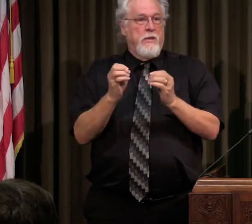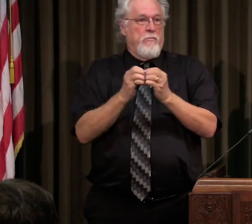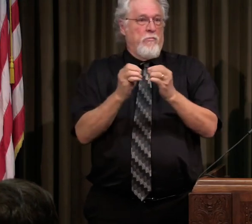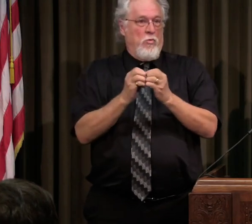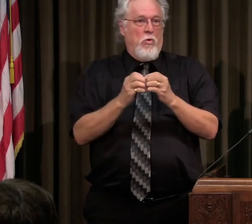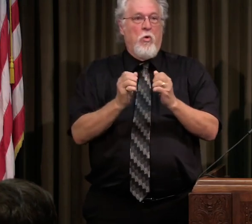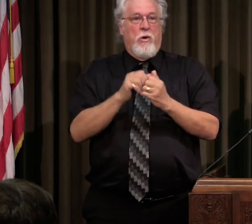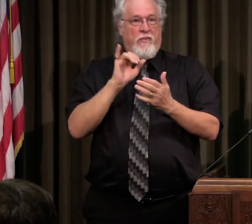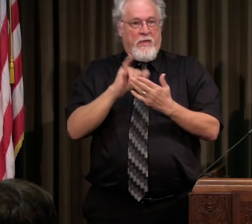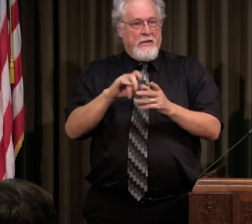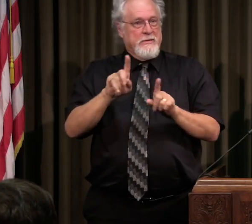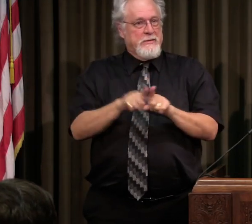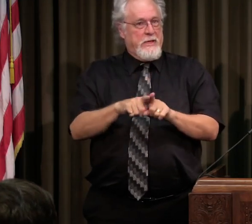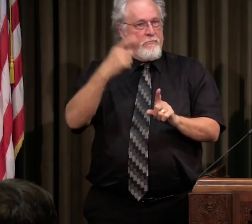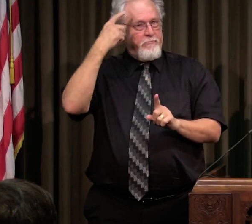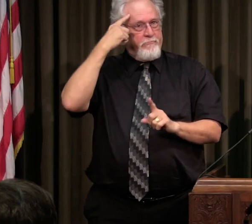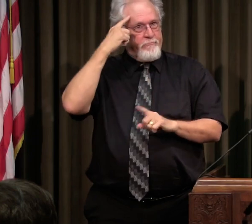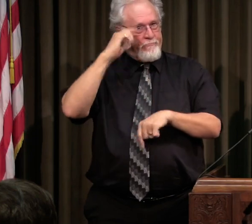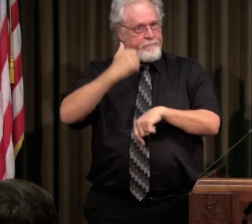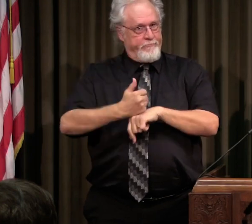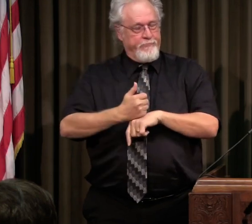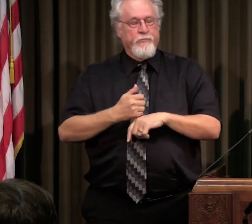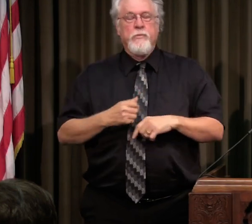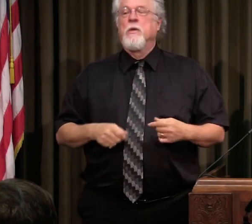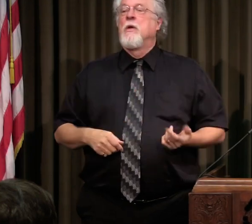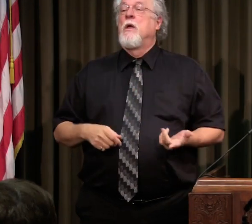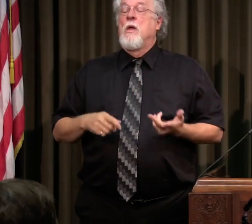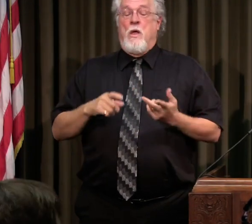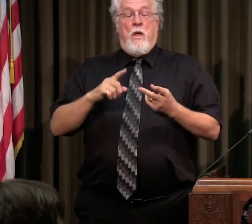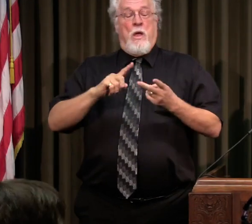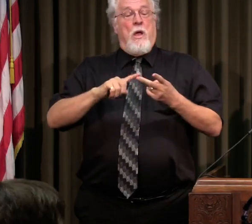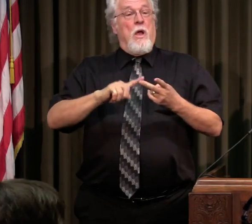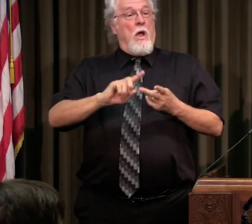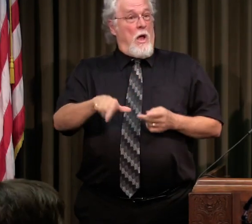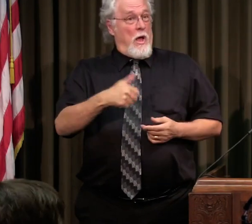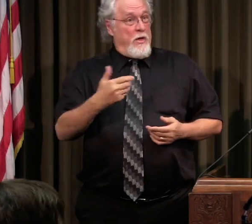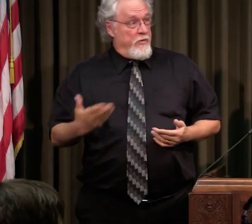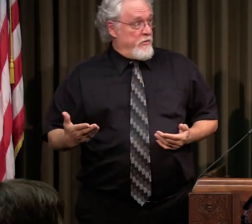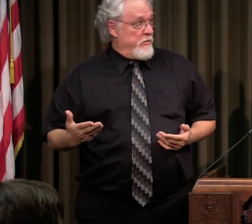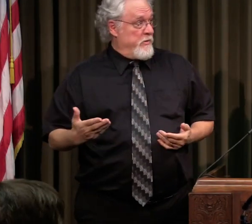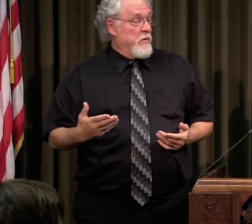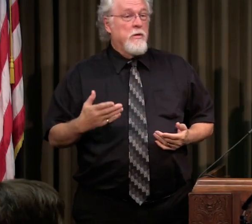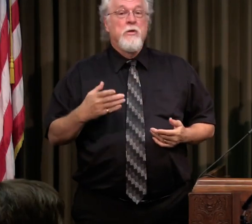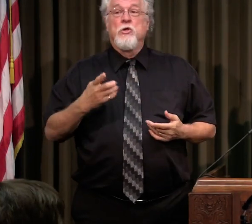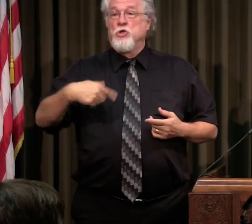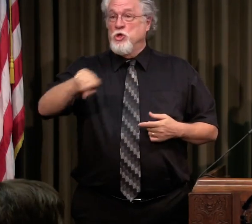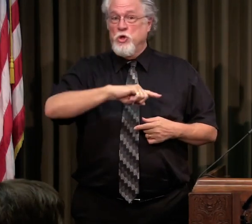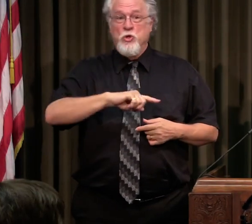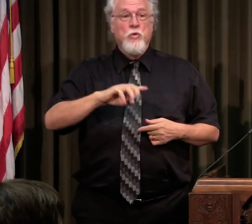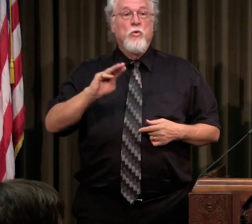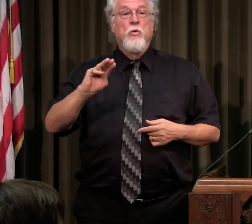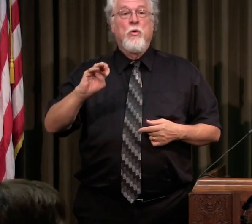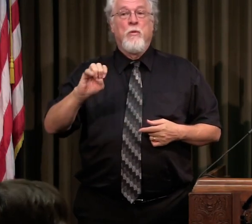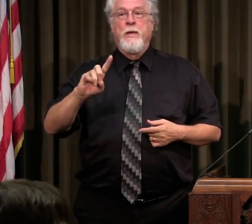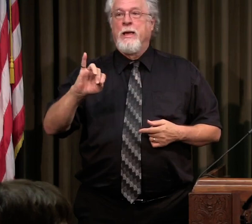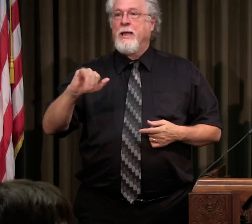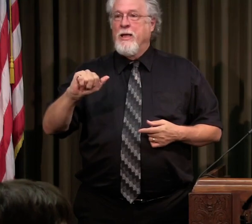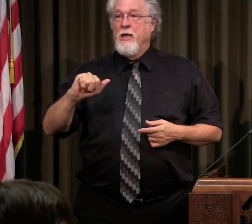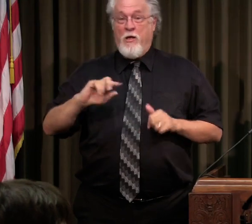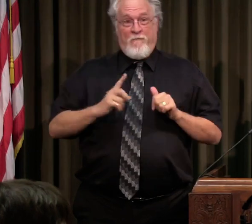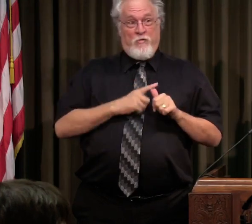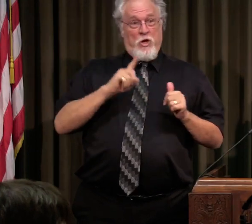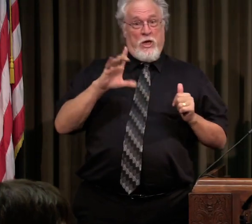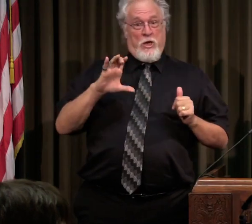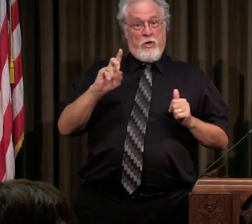that same mentality. On another note, to all of you, the members of the media, I know that the first 100 days of